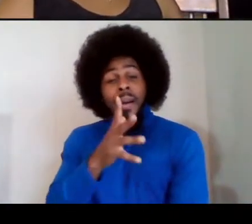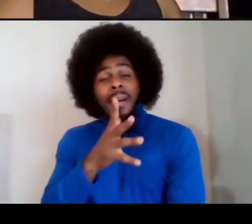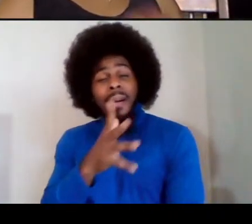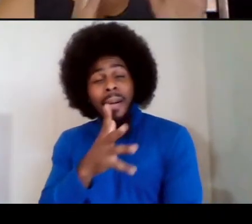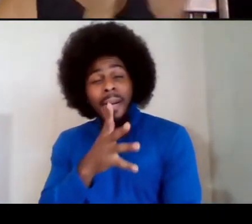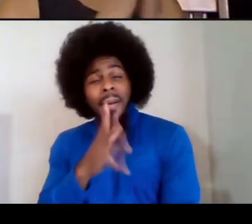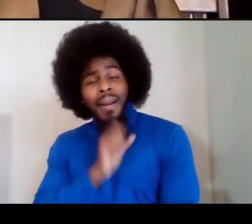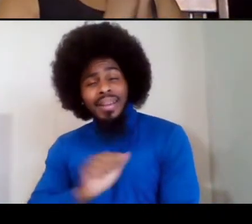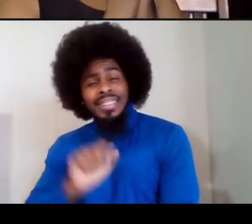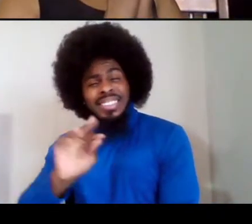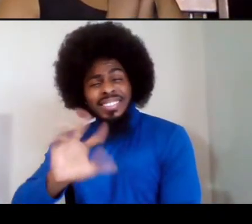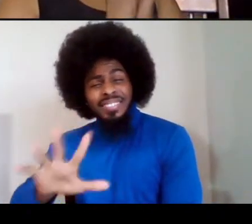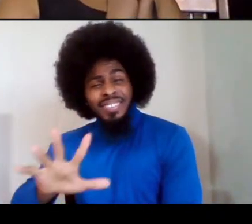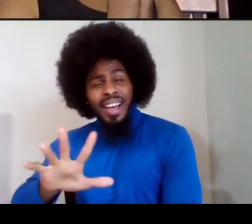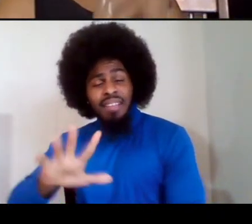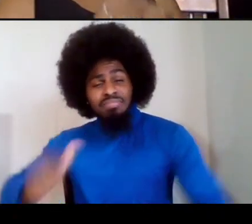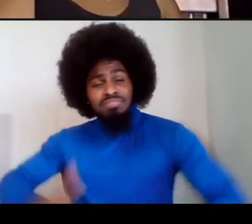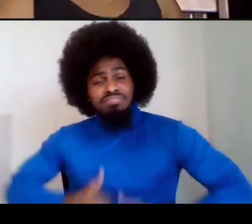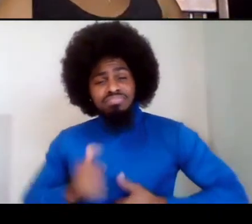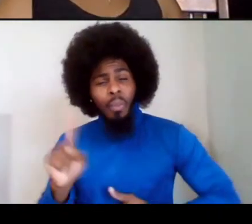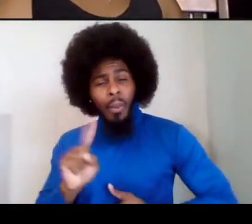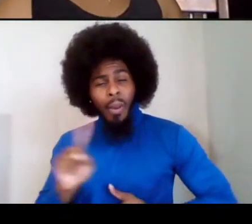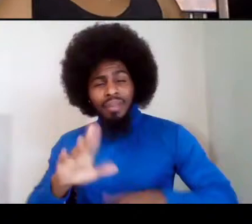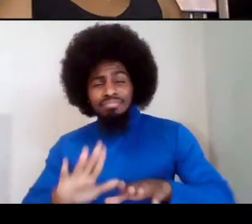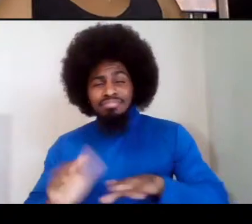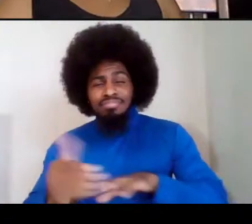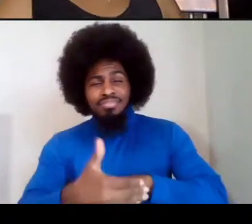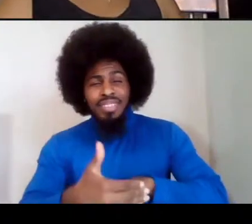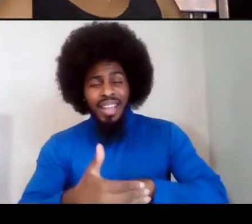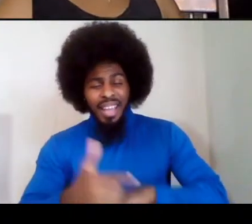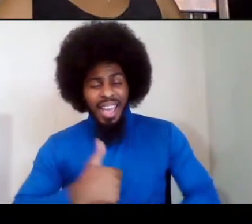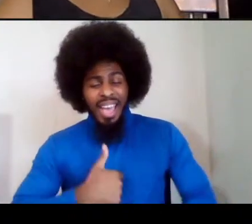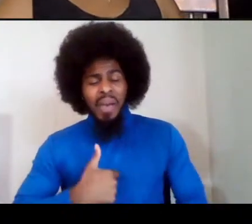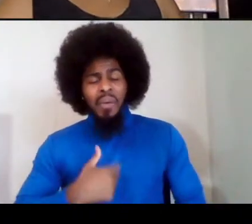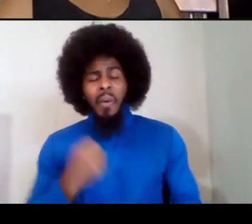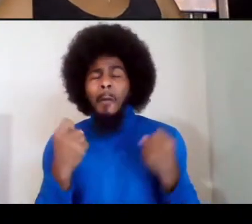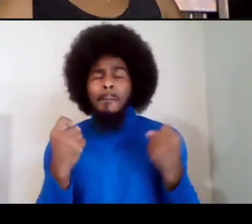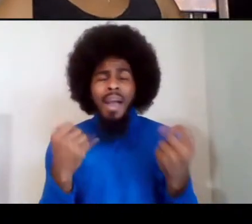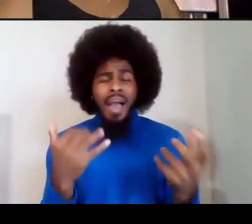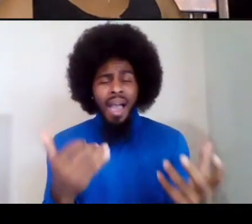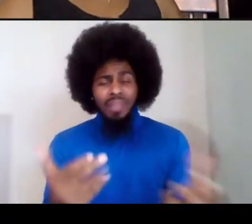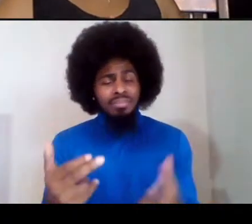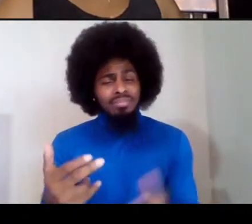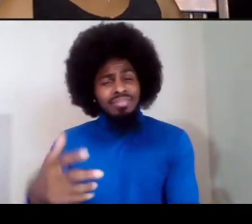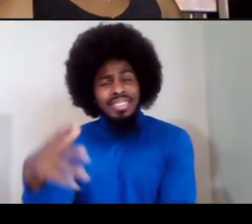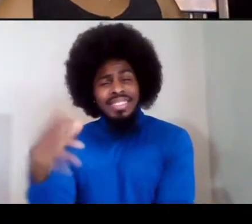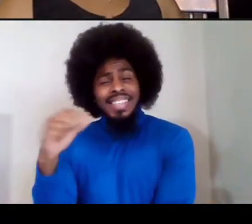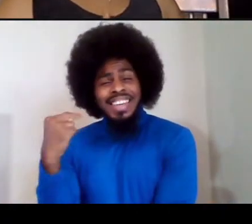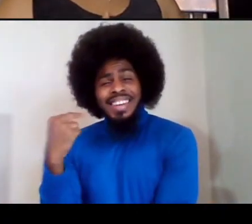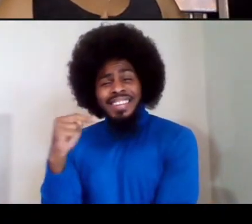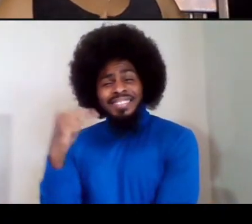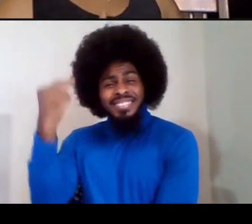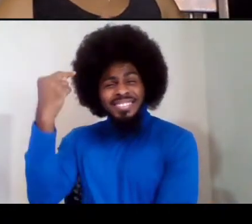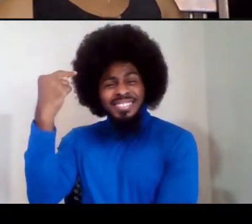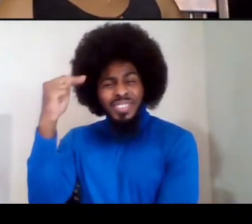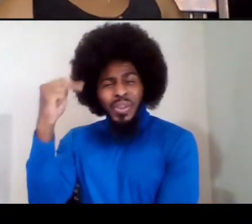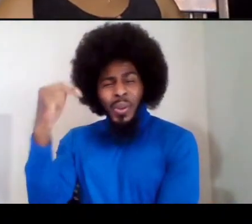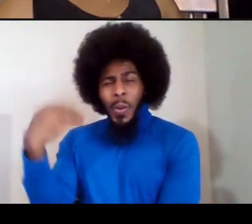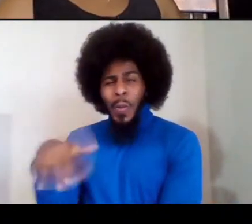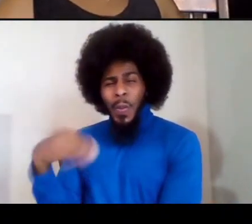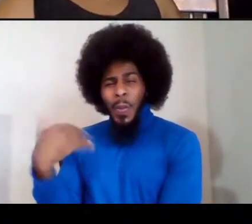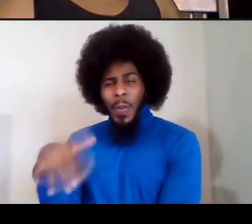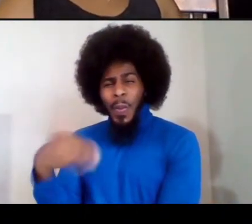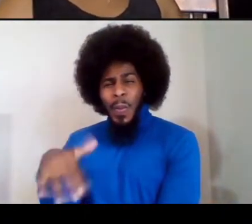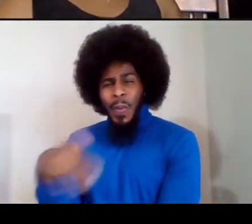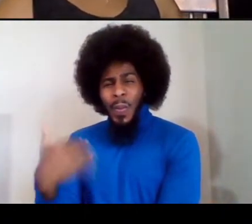who lives in Jamaica. I am the aunt and grand aunt of 25 plus nieces and nephews at last